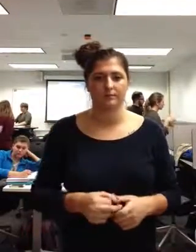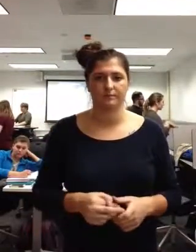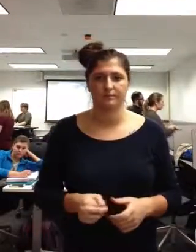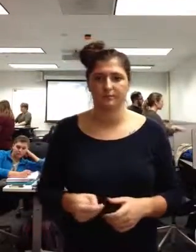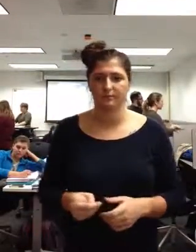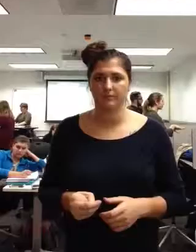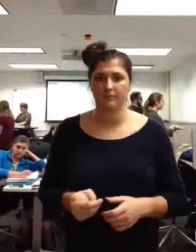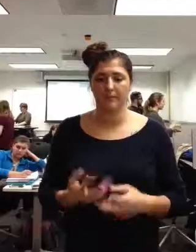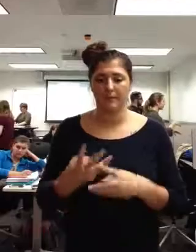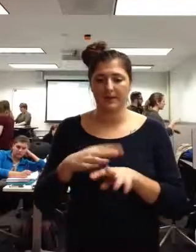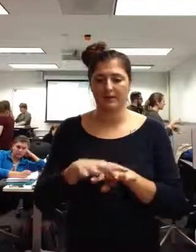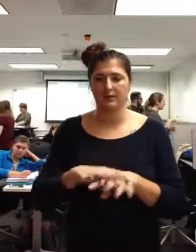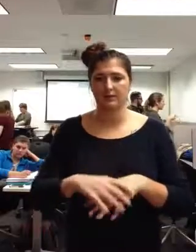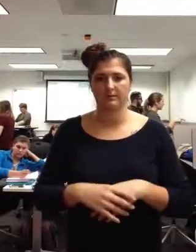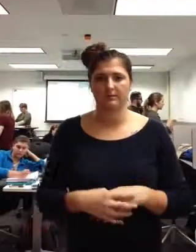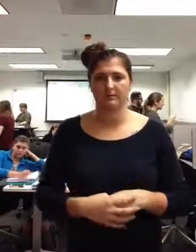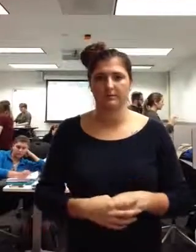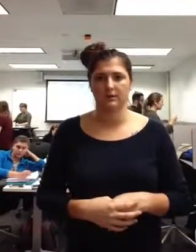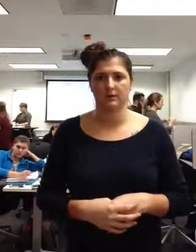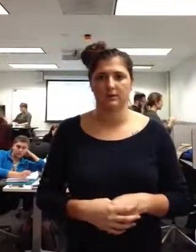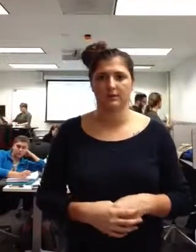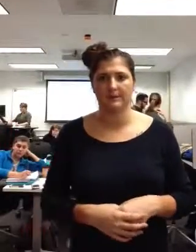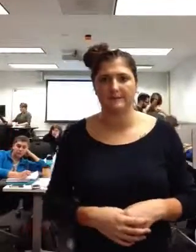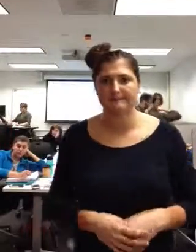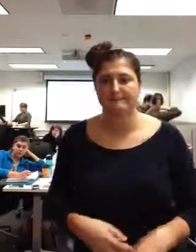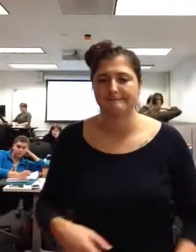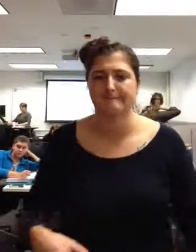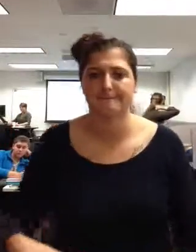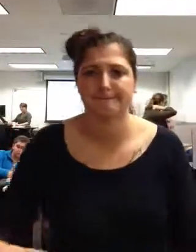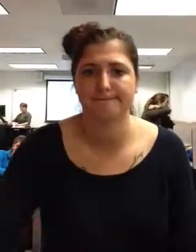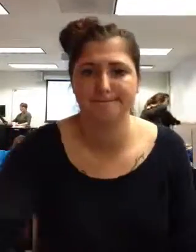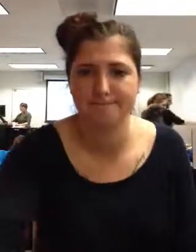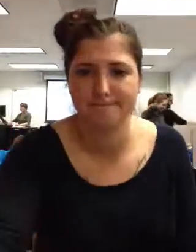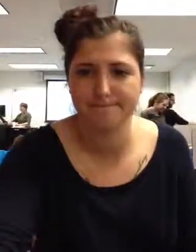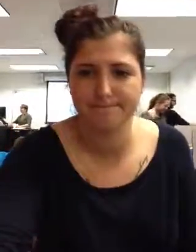in fact, he was widely regarded as being a communist.